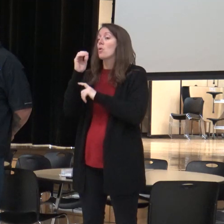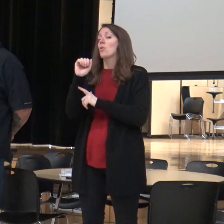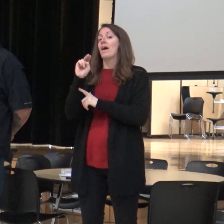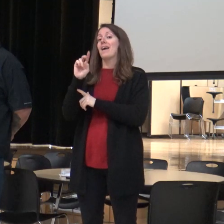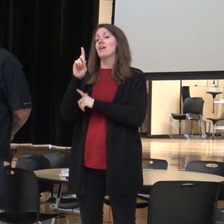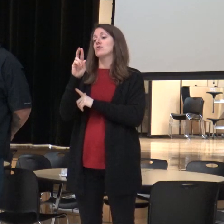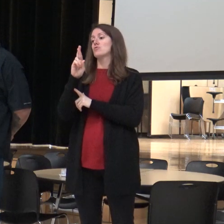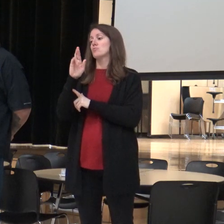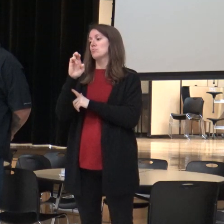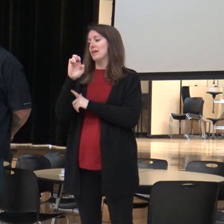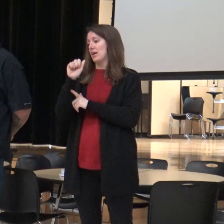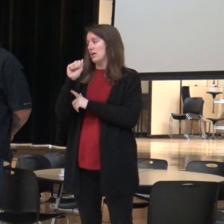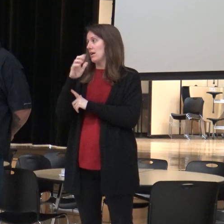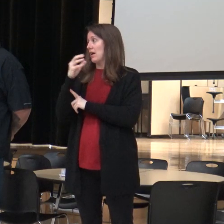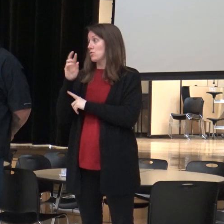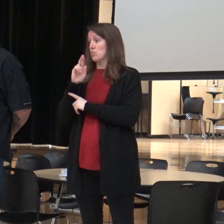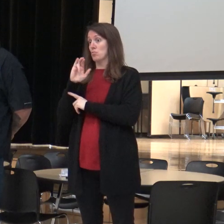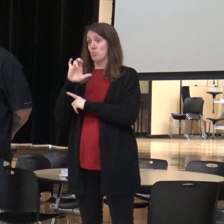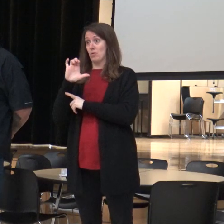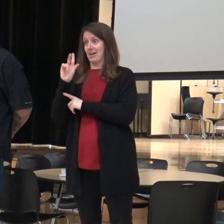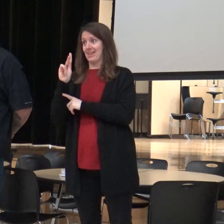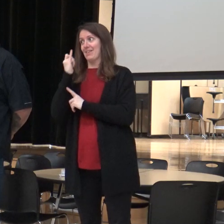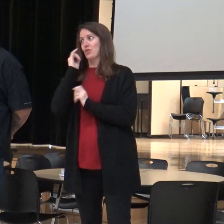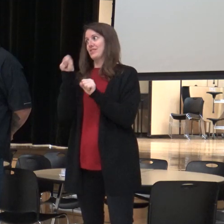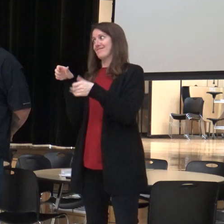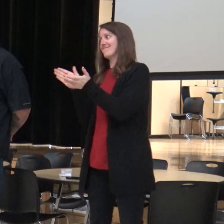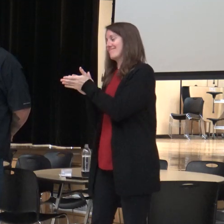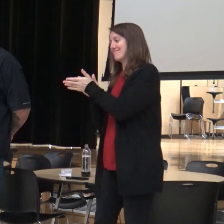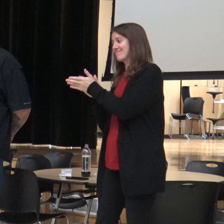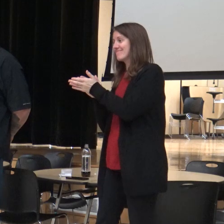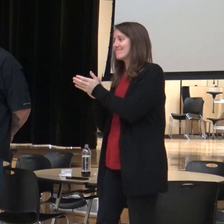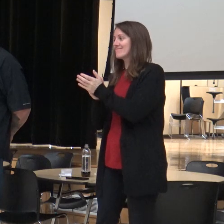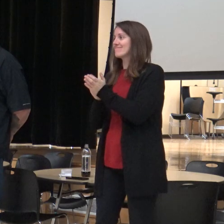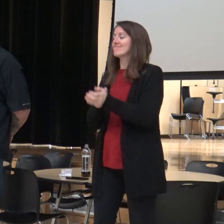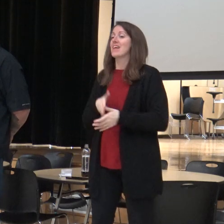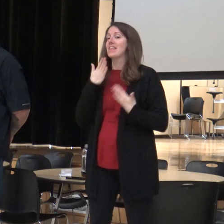and Rick, if you guys can help thank Rick for me, that would be great.